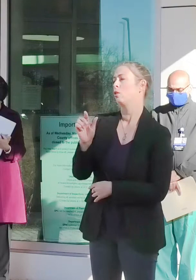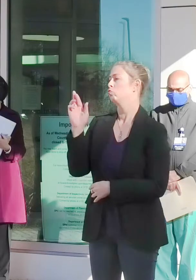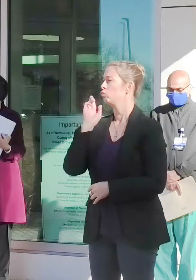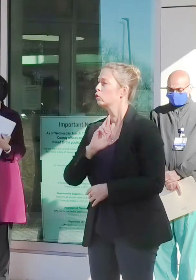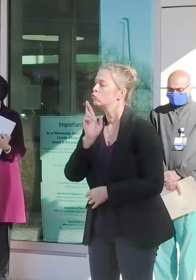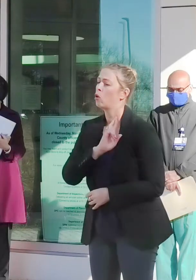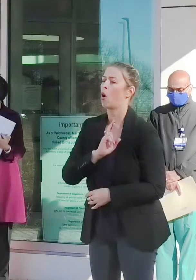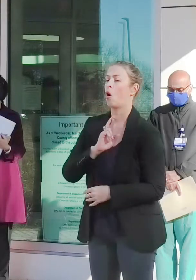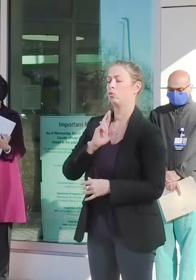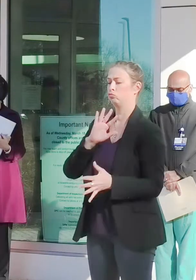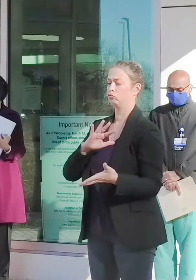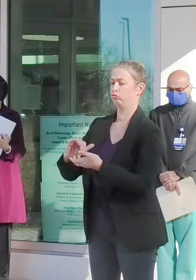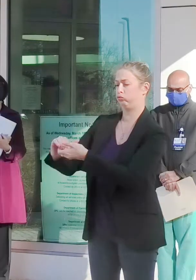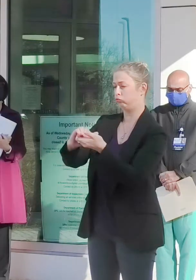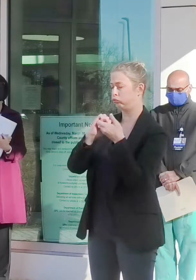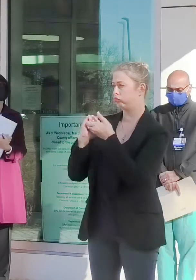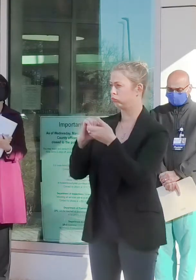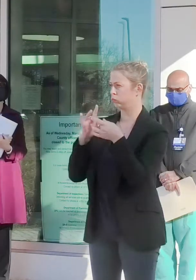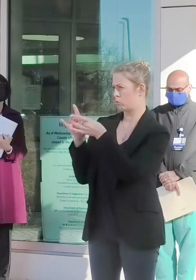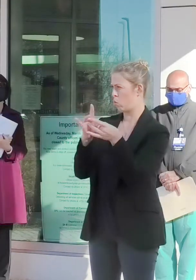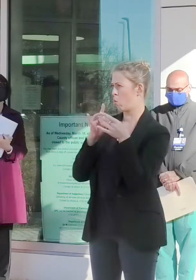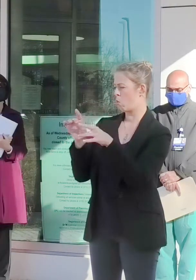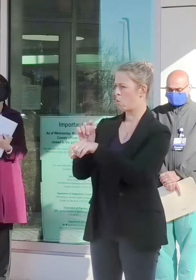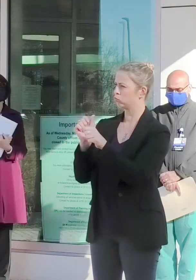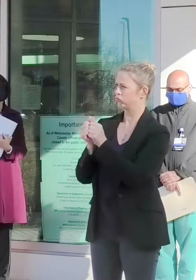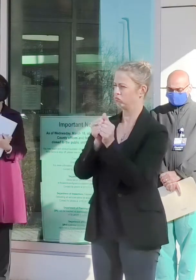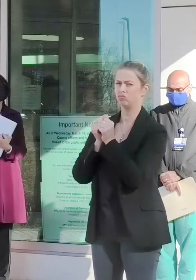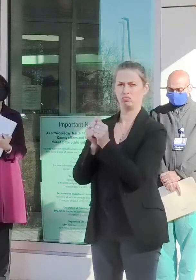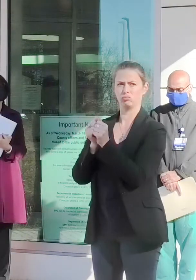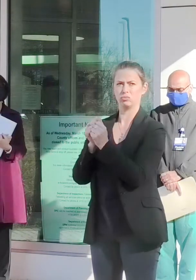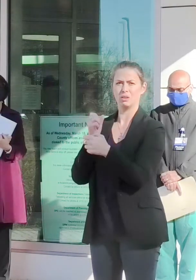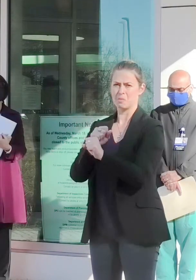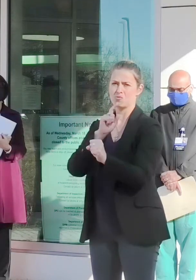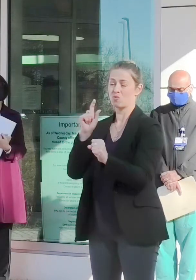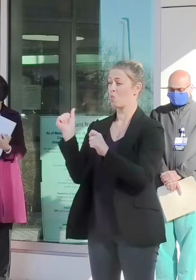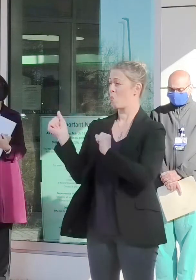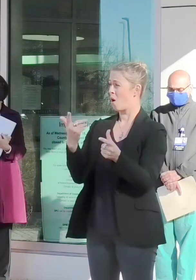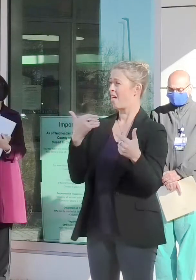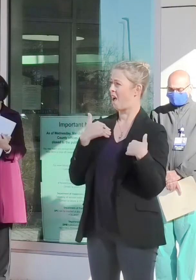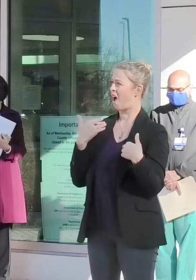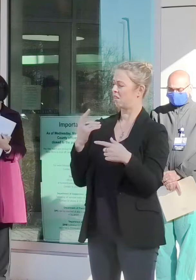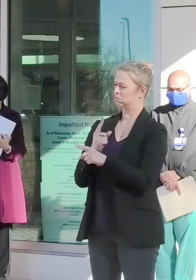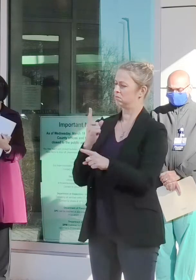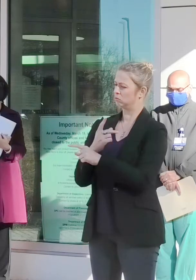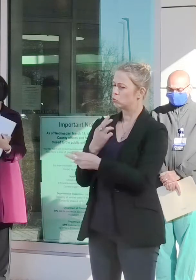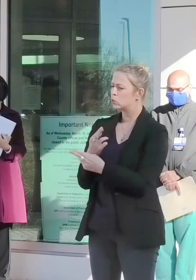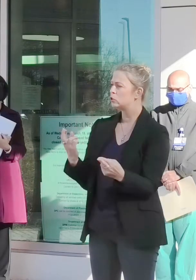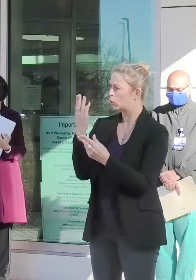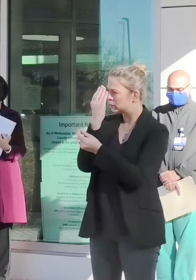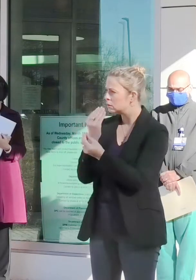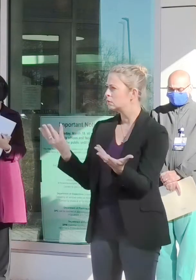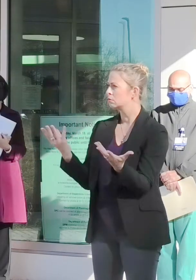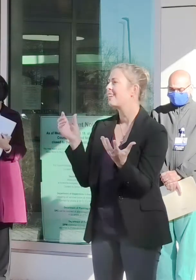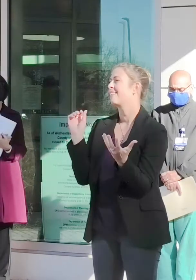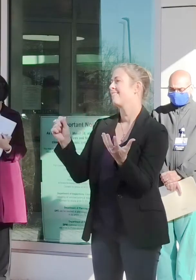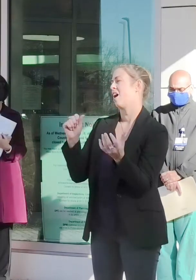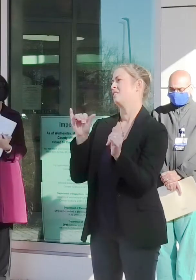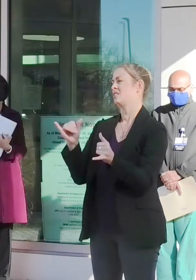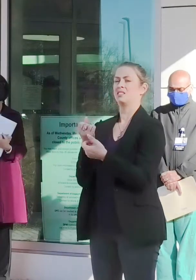restaurants, and more to ensure that everyone has the resources and knowledge to stay COVID